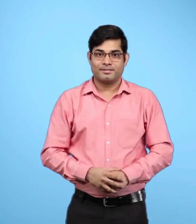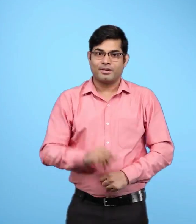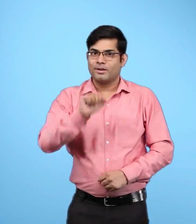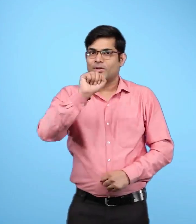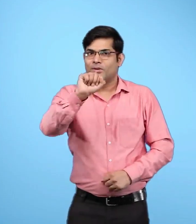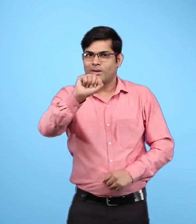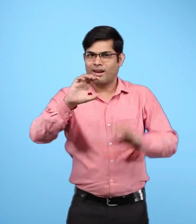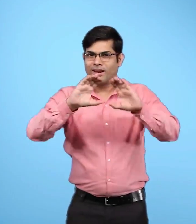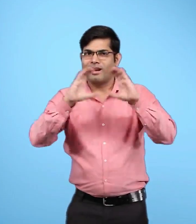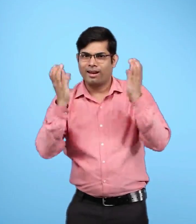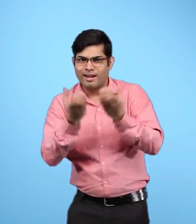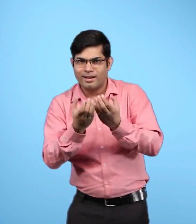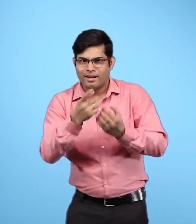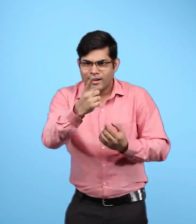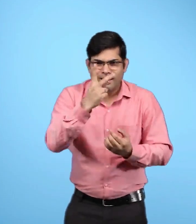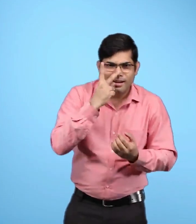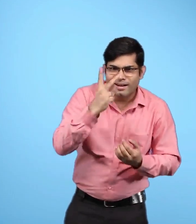Look at the children in your class.